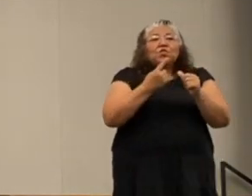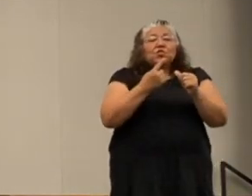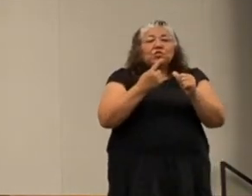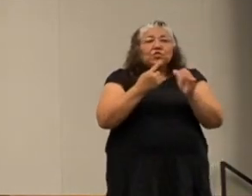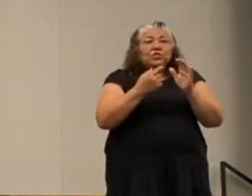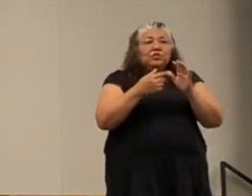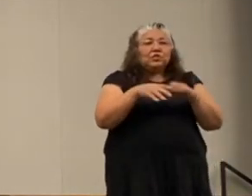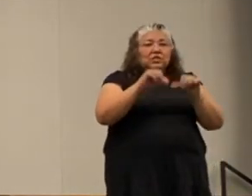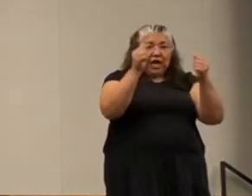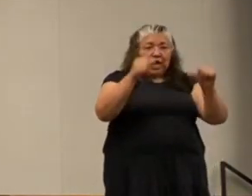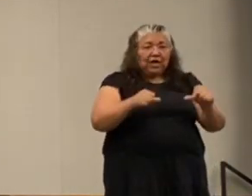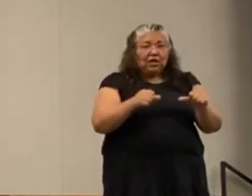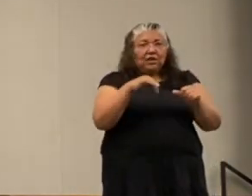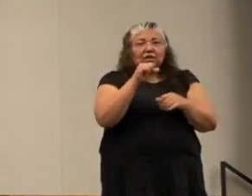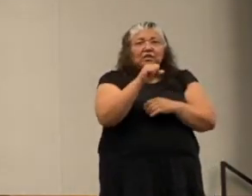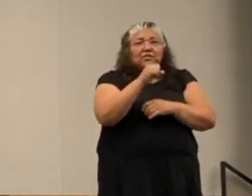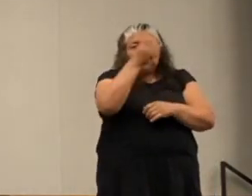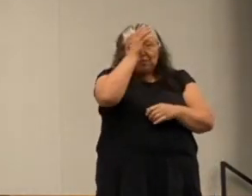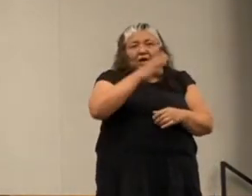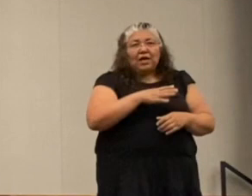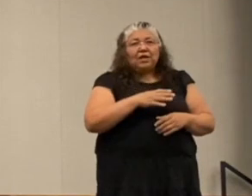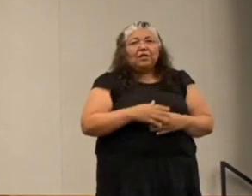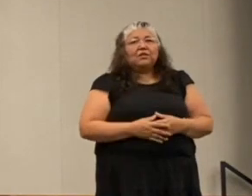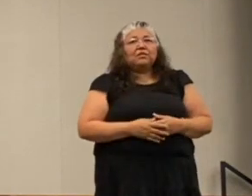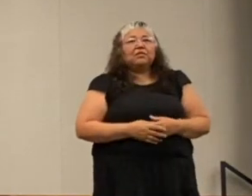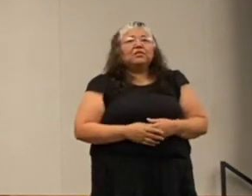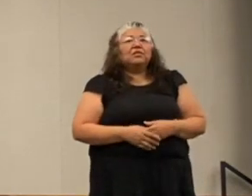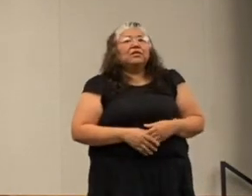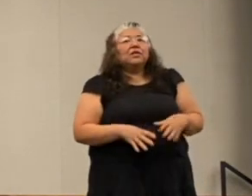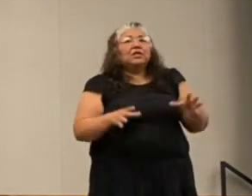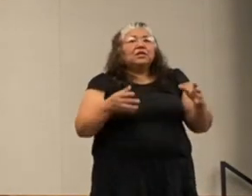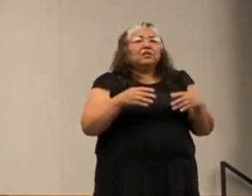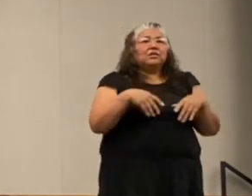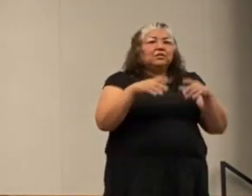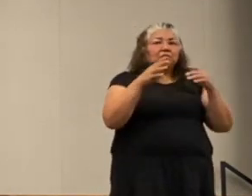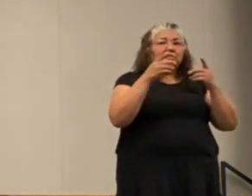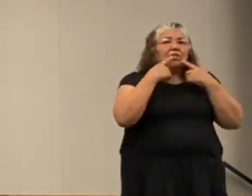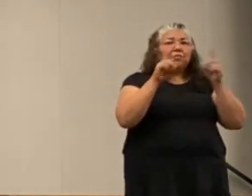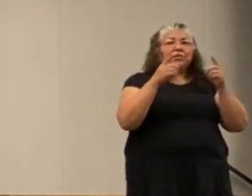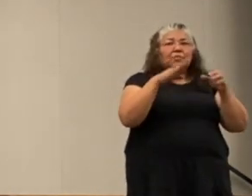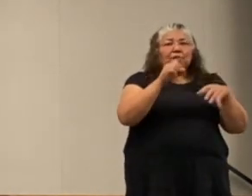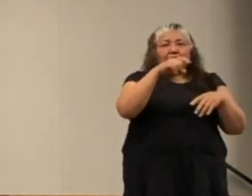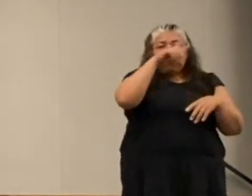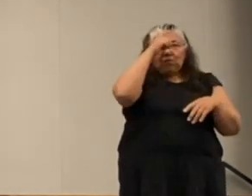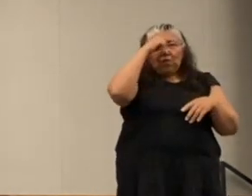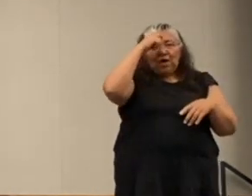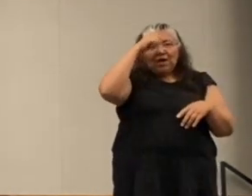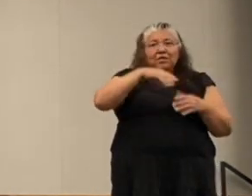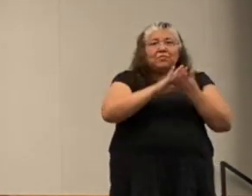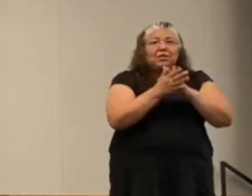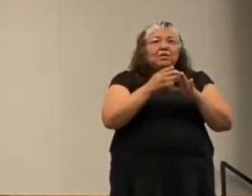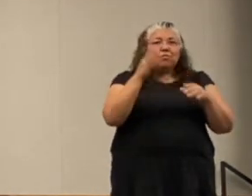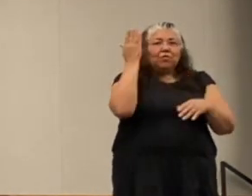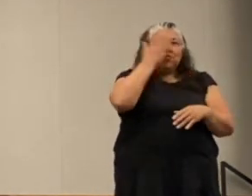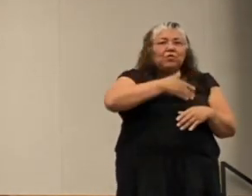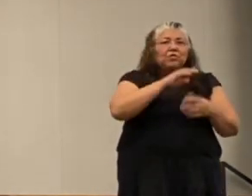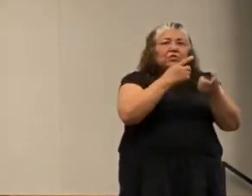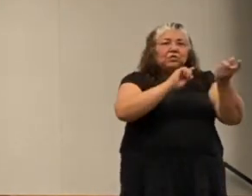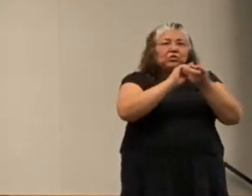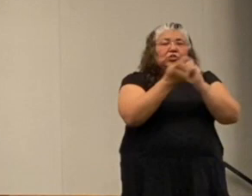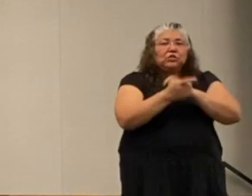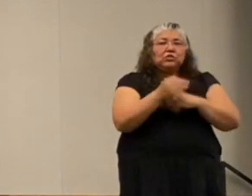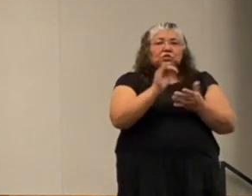Paul's list is mortal man. Listen, coming to be wise, they became fools and exchanged the glory of the immortal God for the